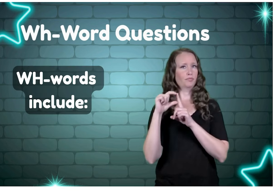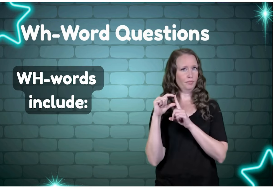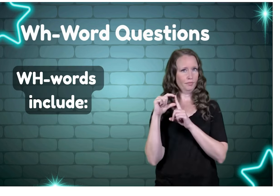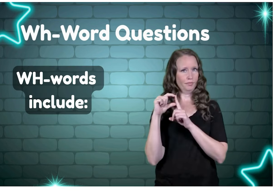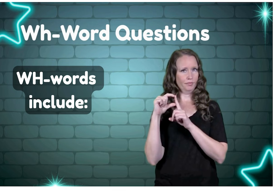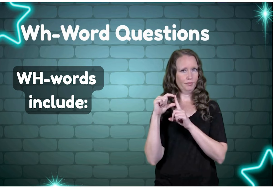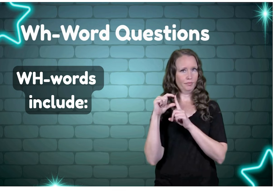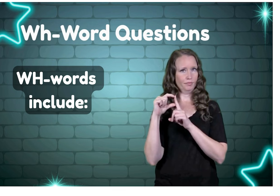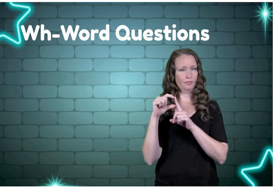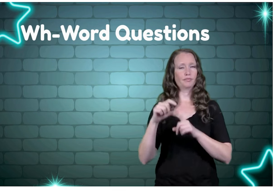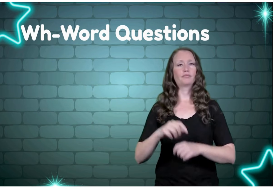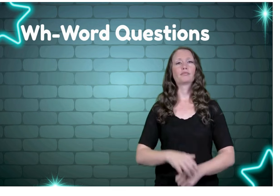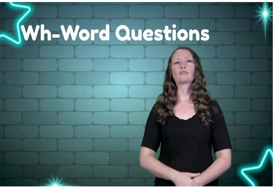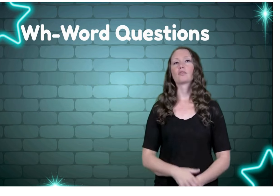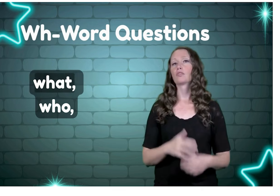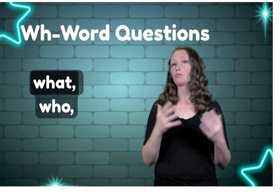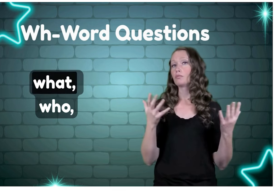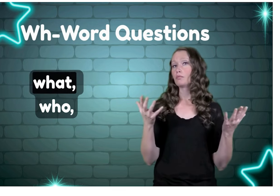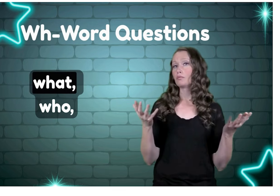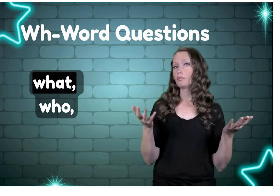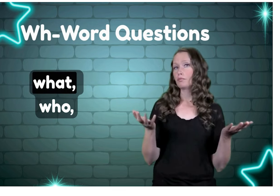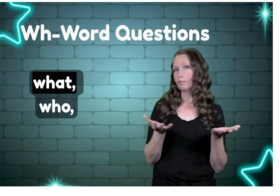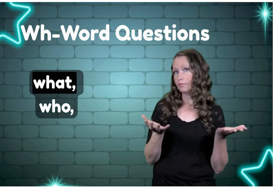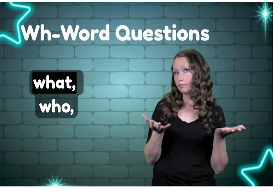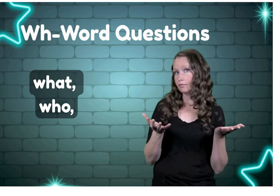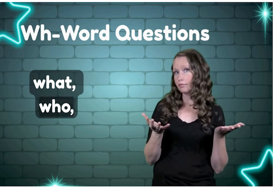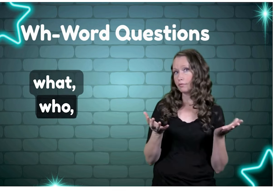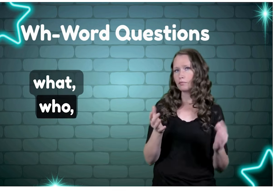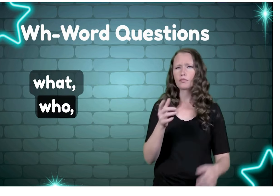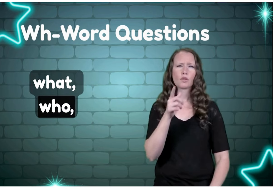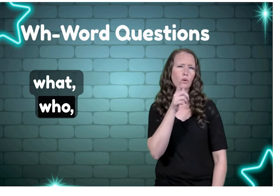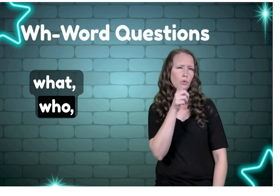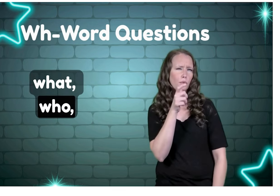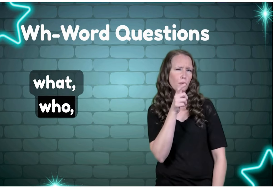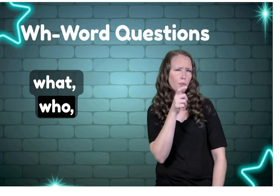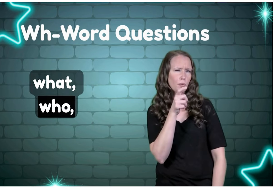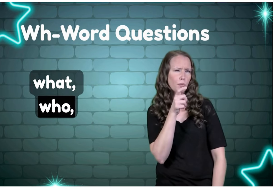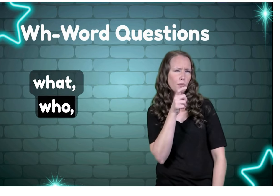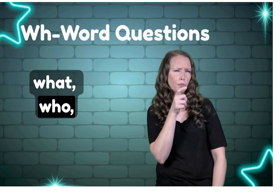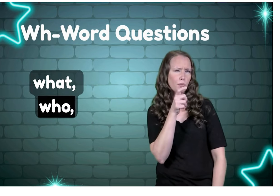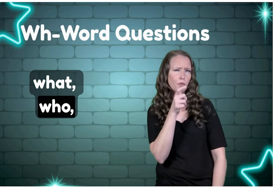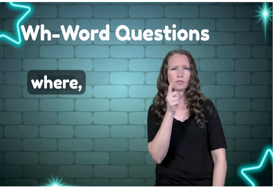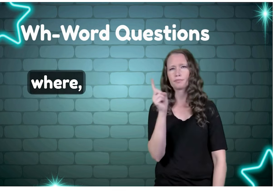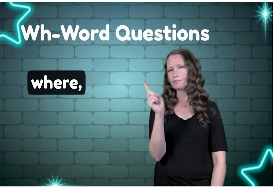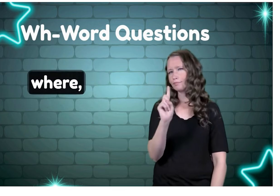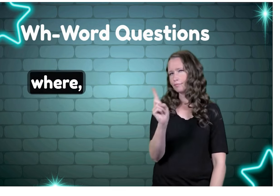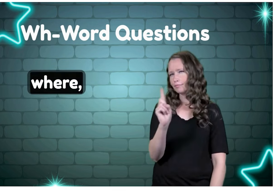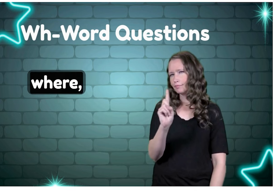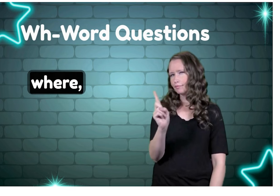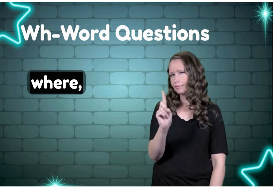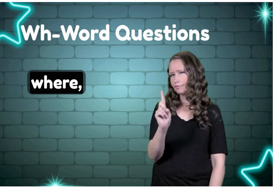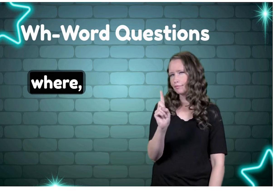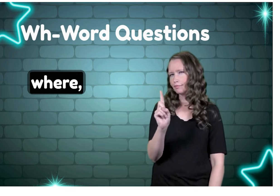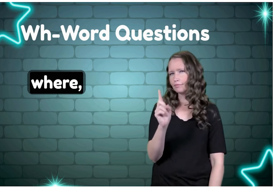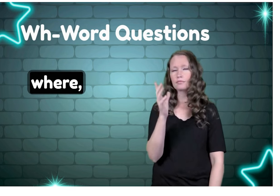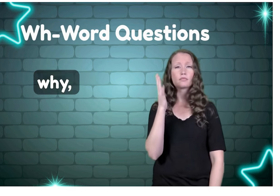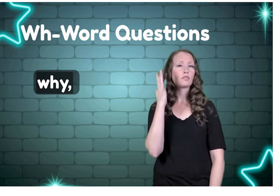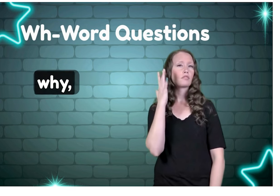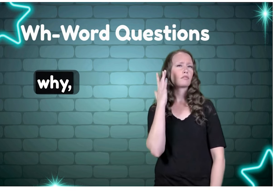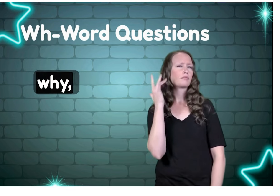WH words include what, who,